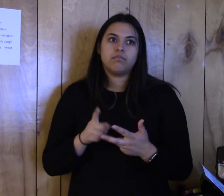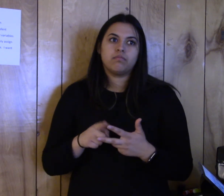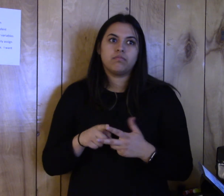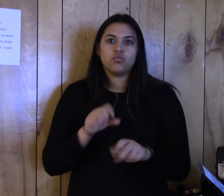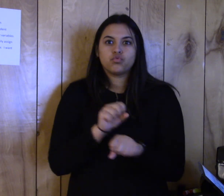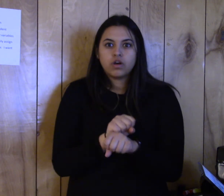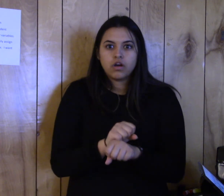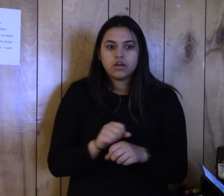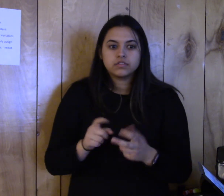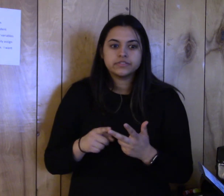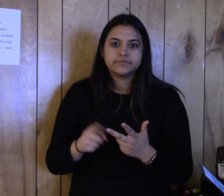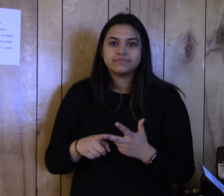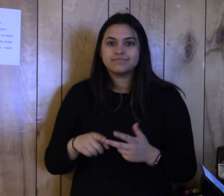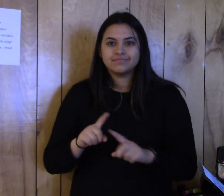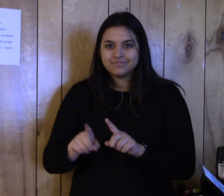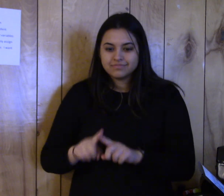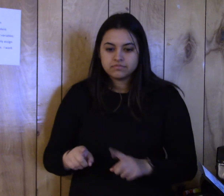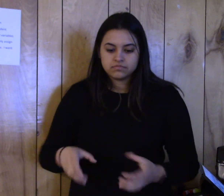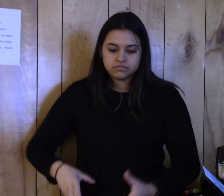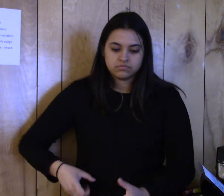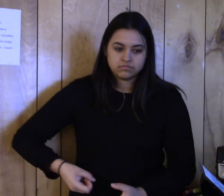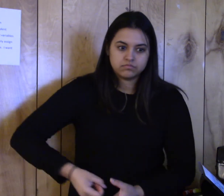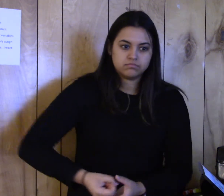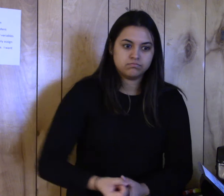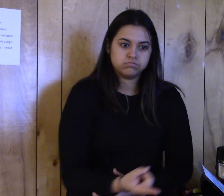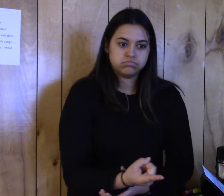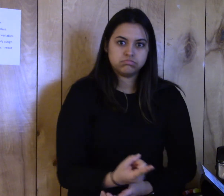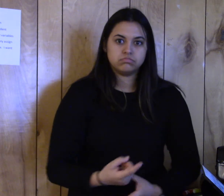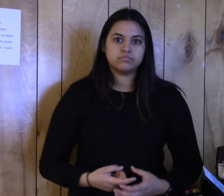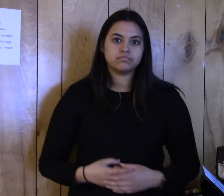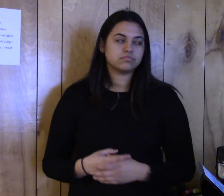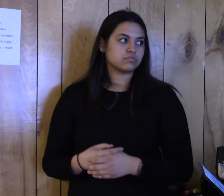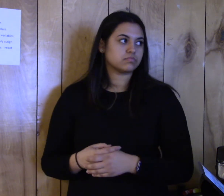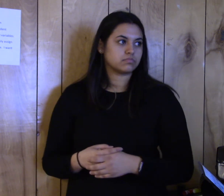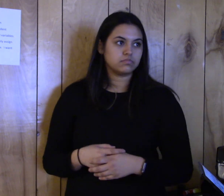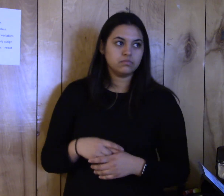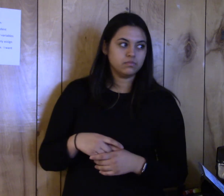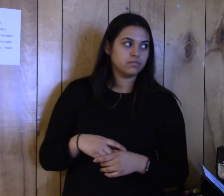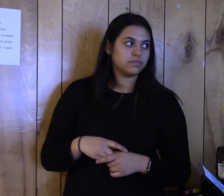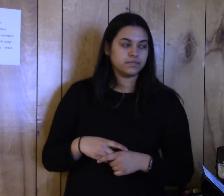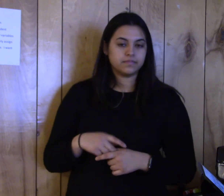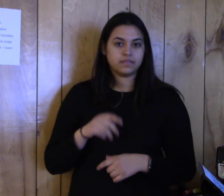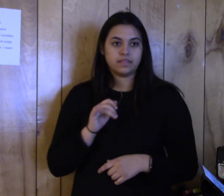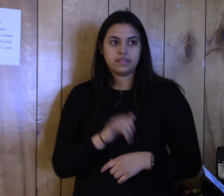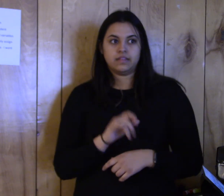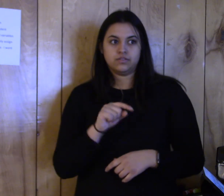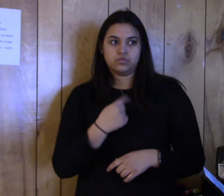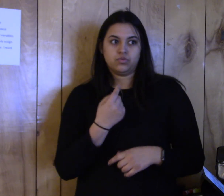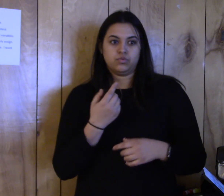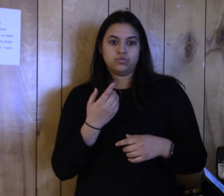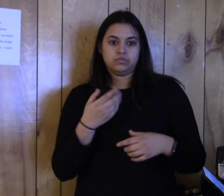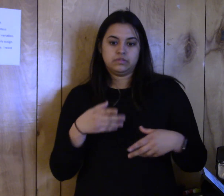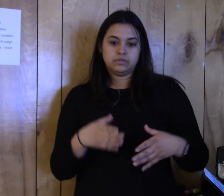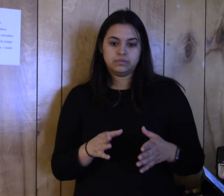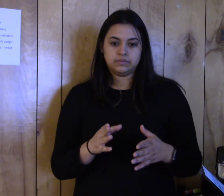we'd have to send something out to kind of draw the fire if they're going to do it, and that's the only way you could really get out. But really